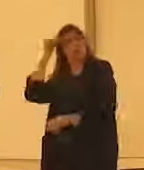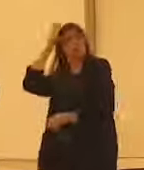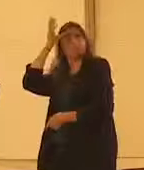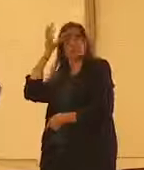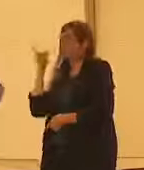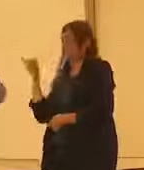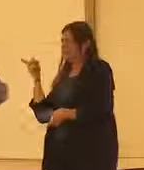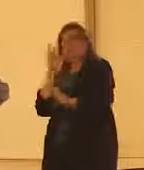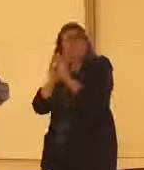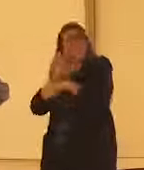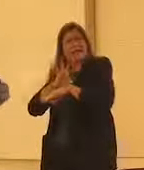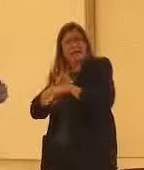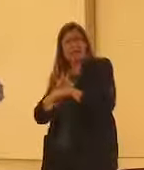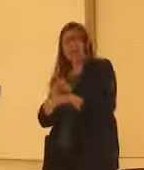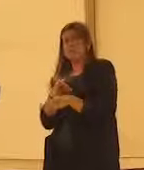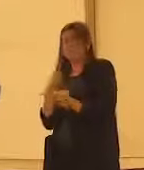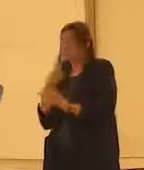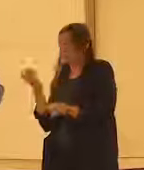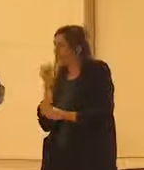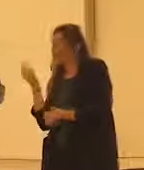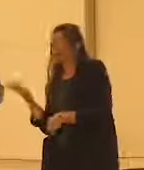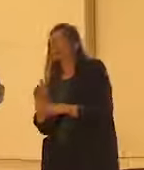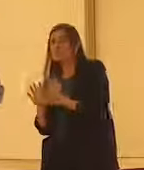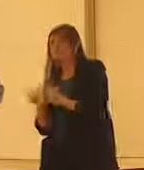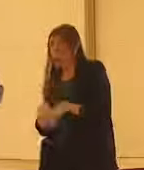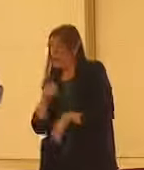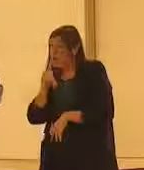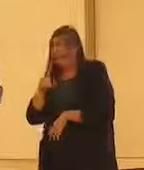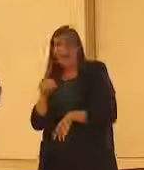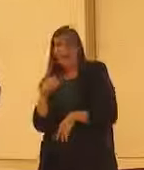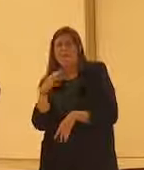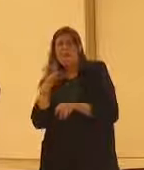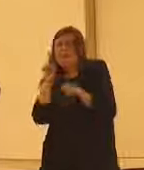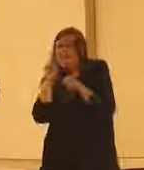me that someone who was very, very, very criminal